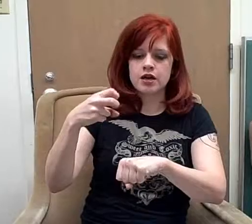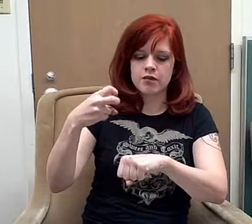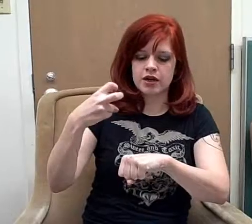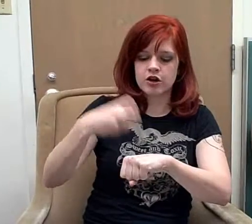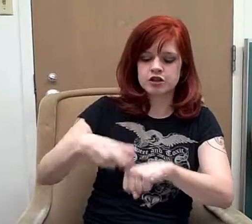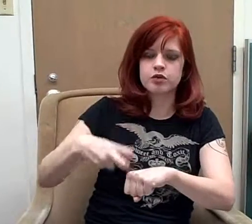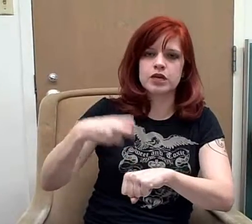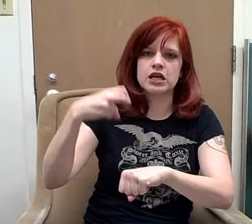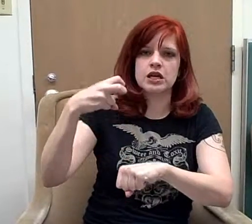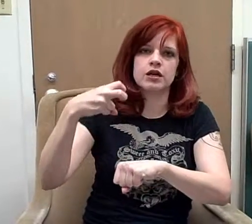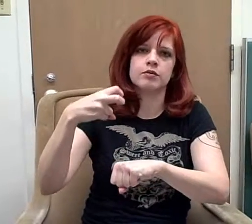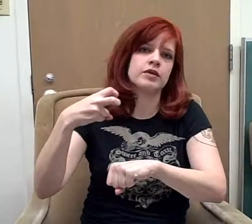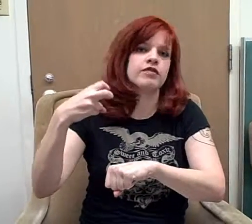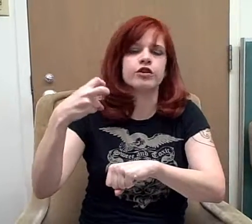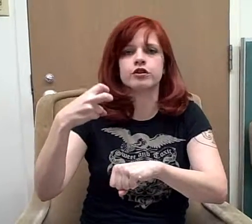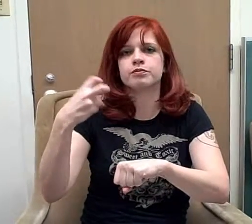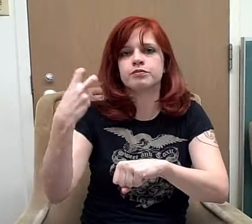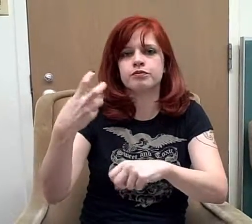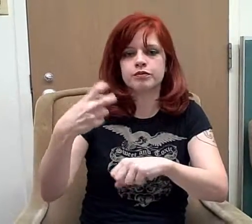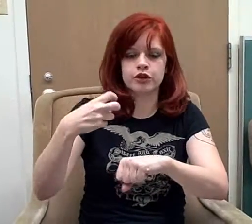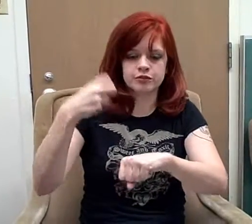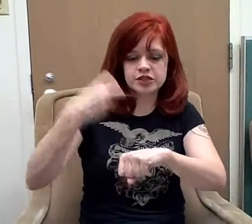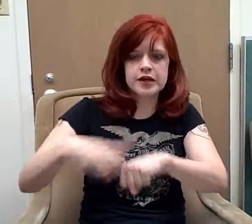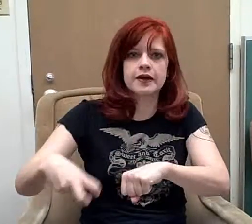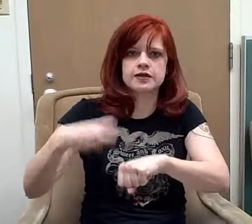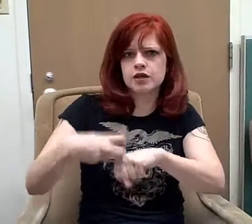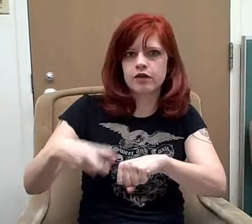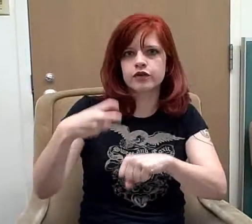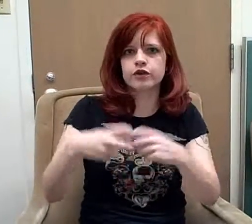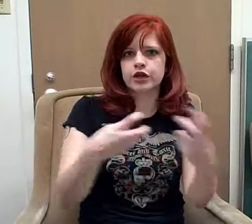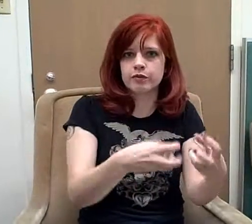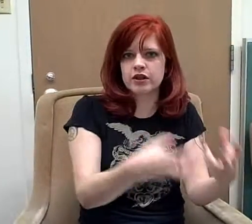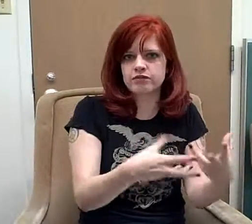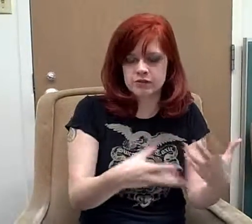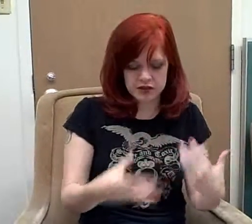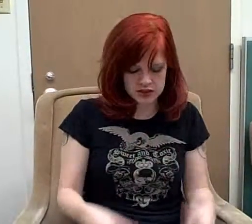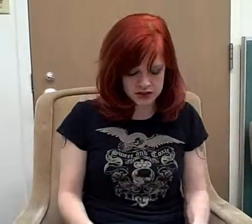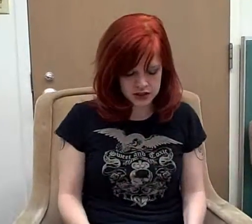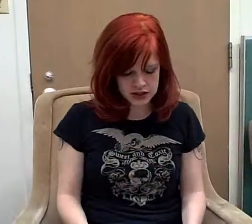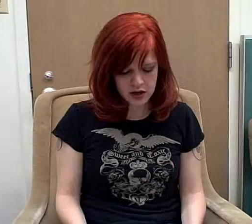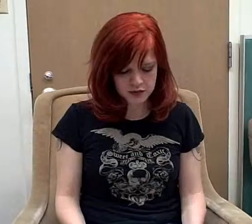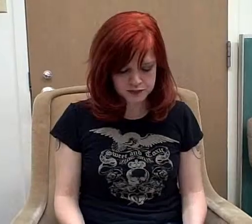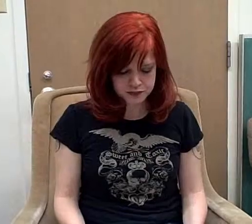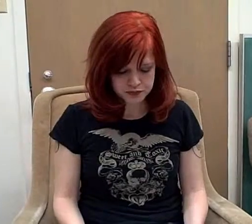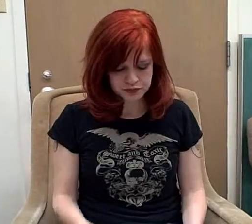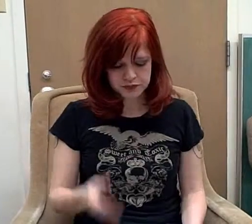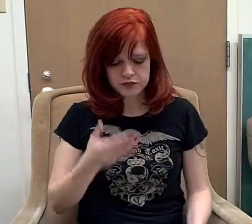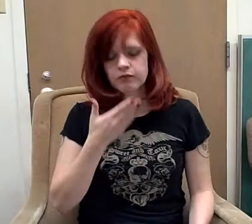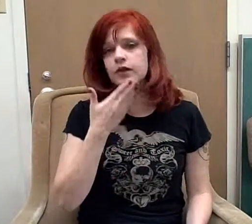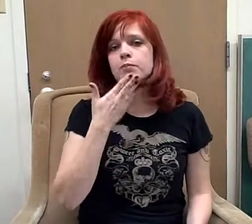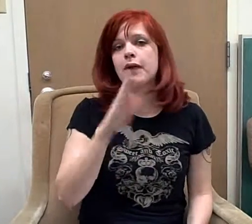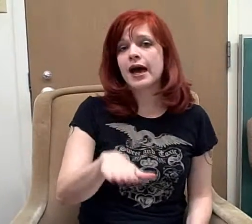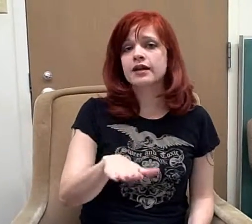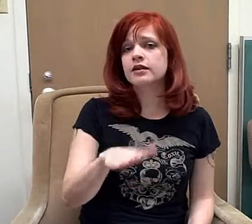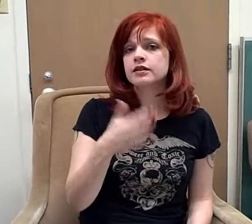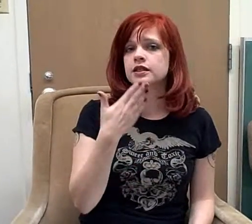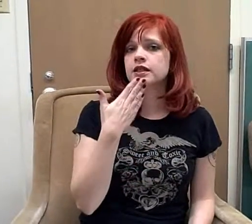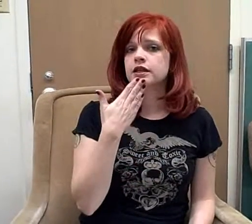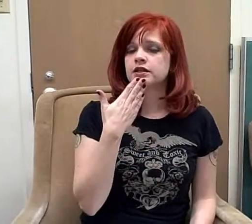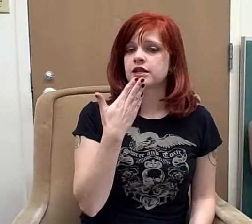It could also be if your steak is tough, or it could be something that's physically tough. Bad, kind of